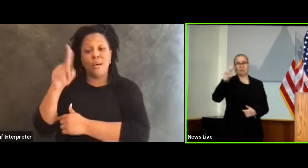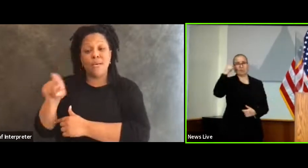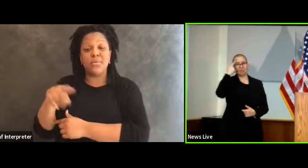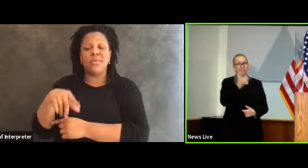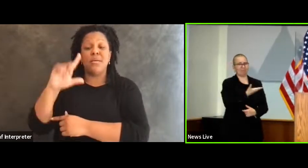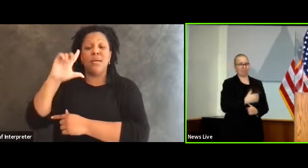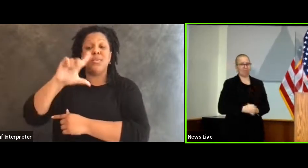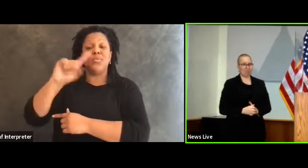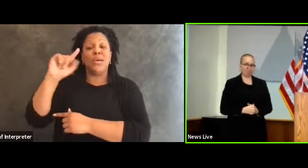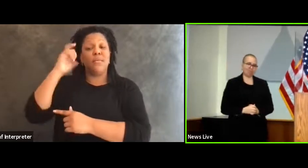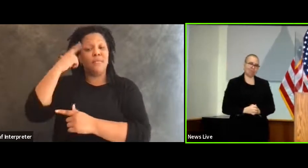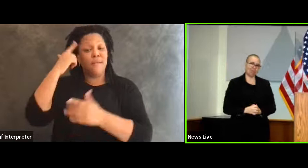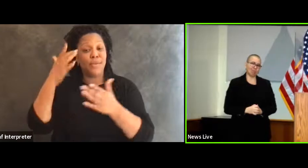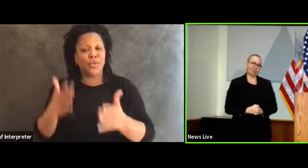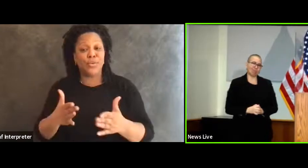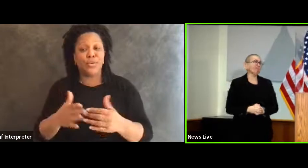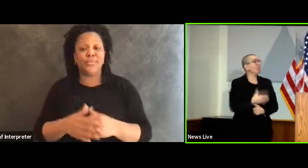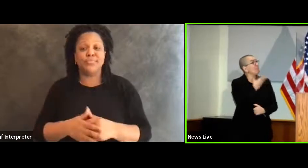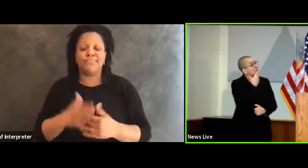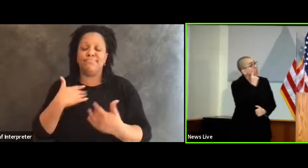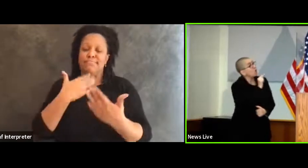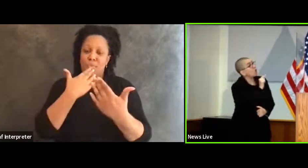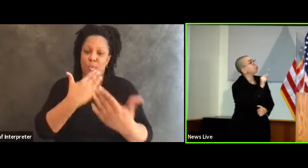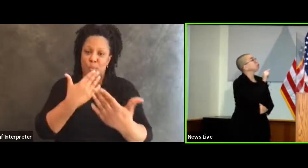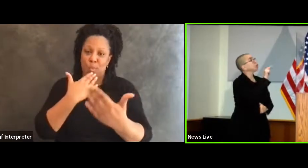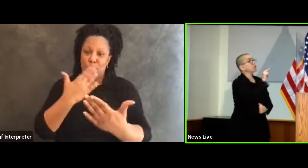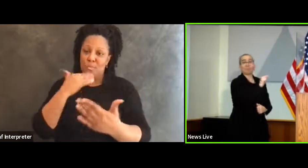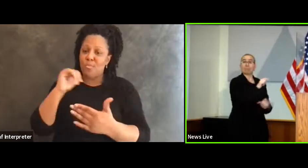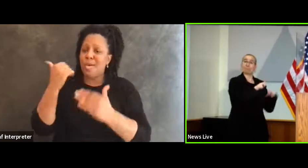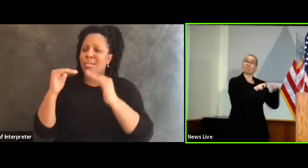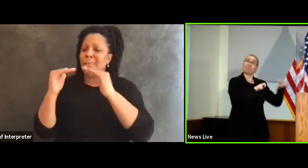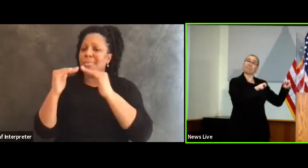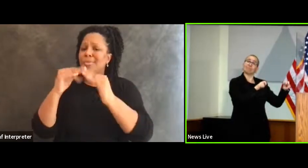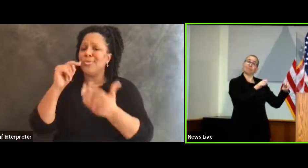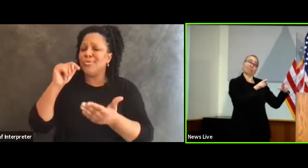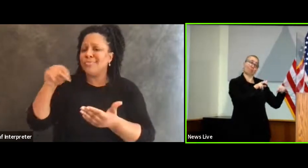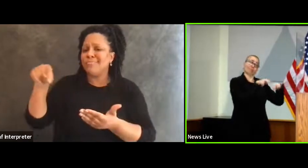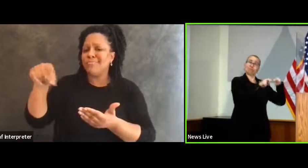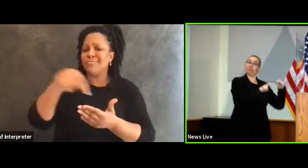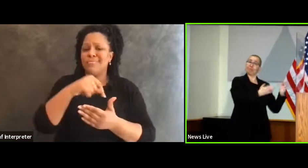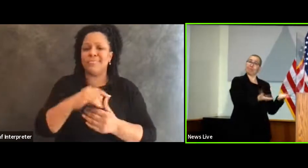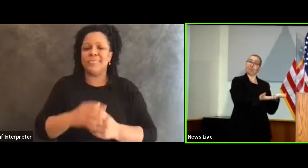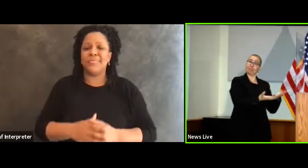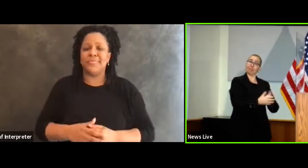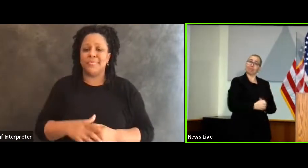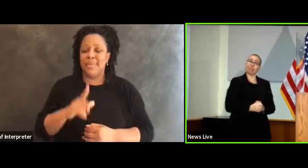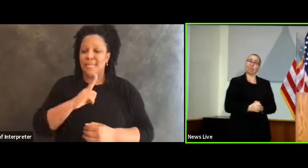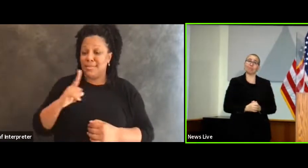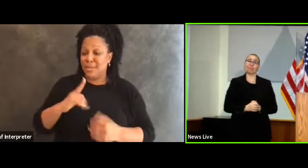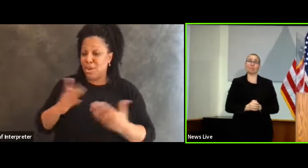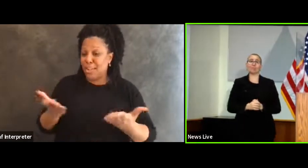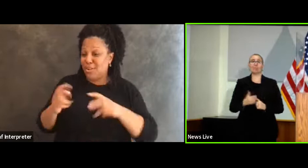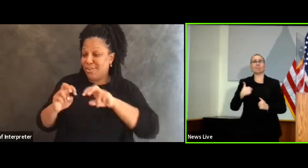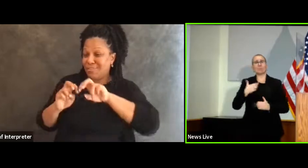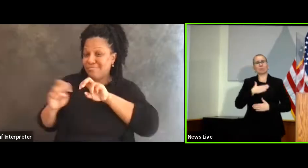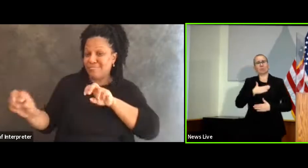you to all of my other colleagues that are here. And I appreciate the opportunity to join